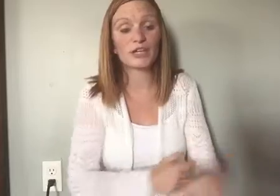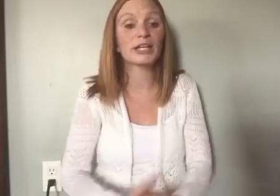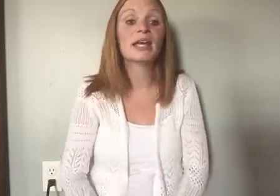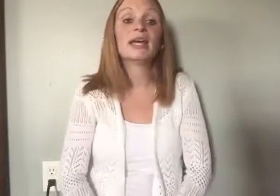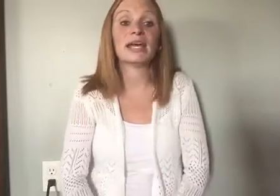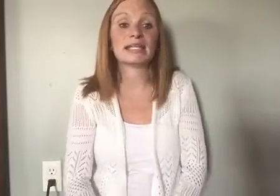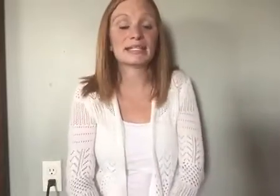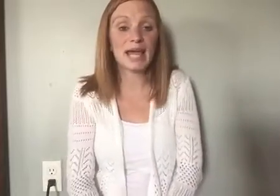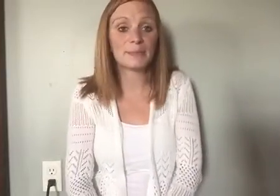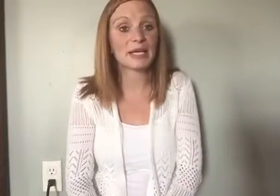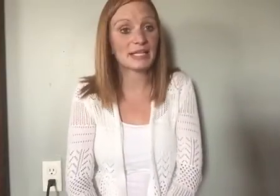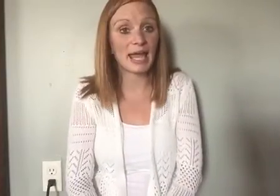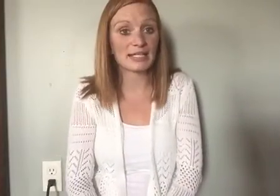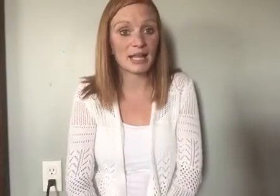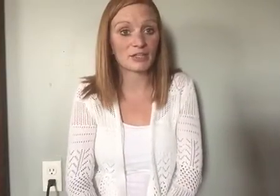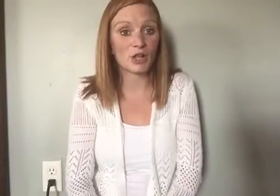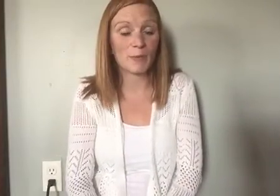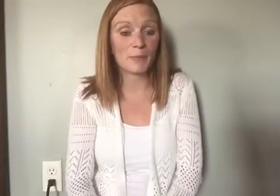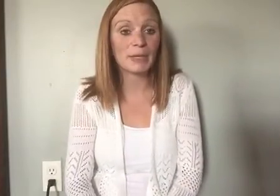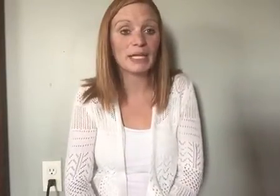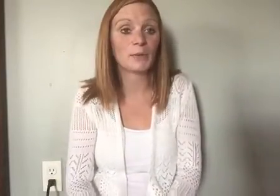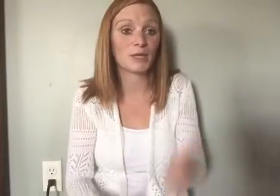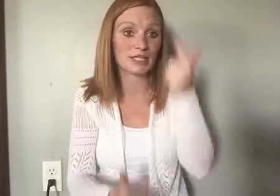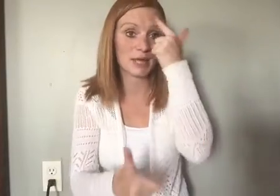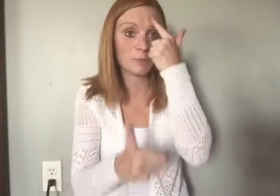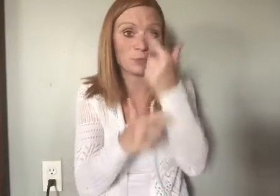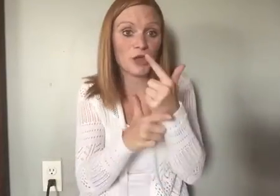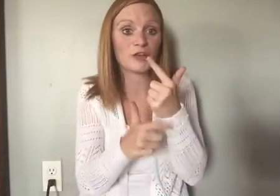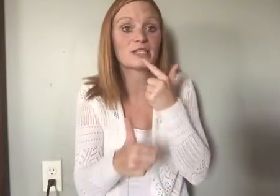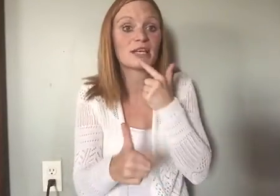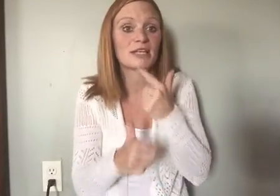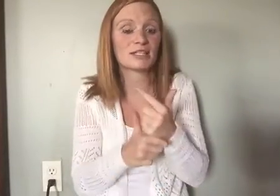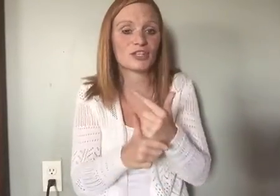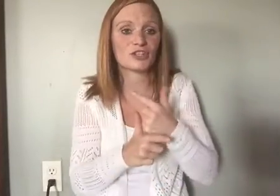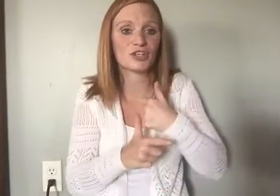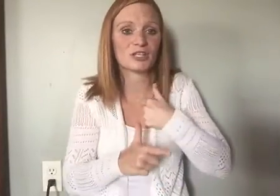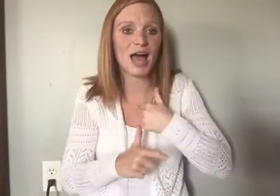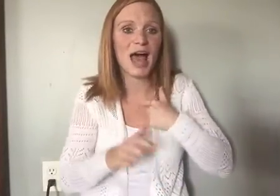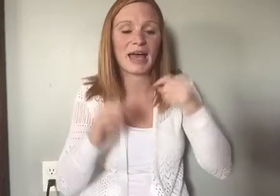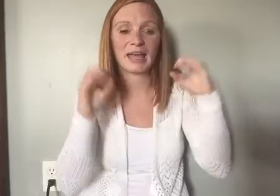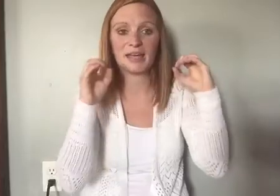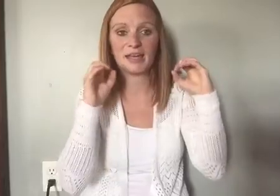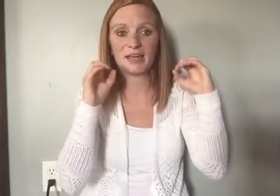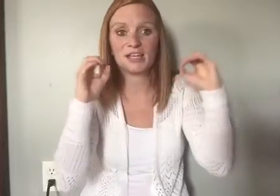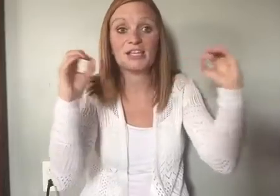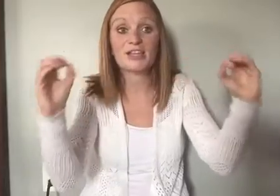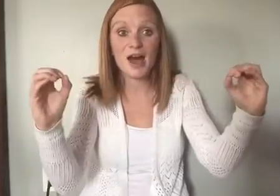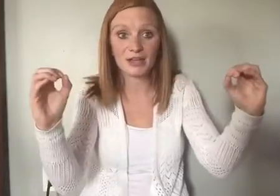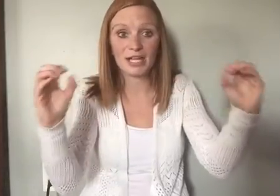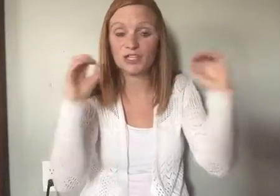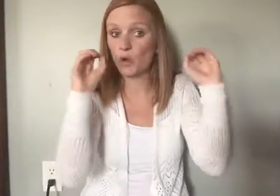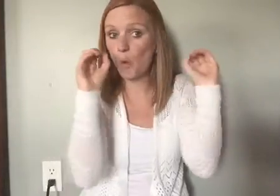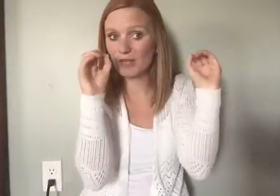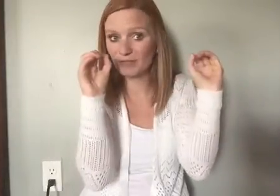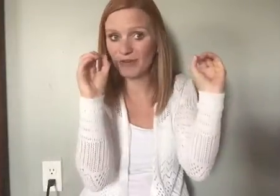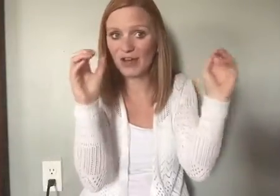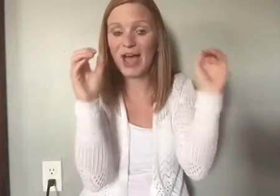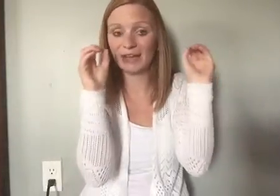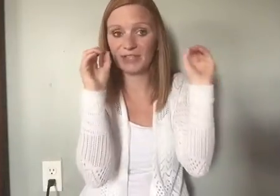question. Instead, because ASL is all about meaning, we'd say brothers, sisters, I, none. It's a quantifier. I have